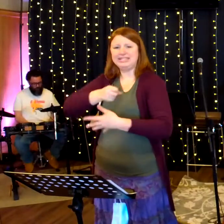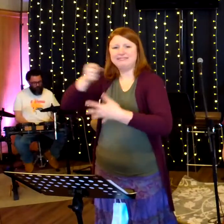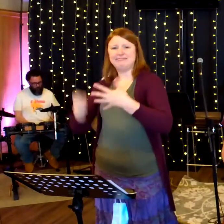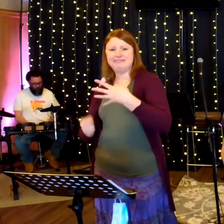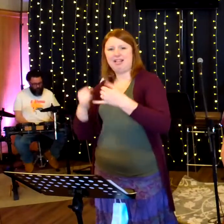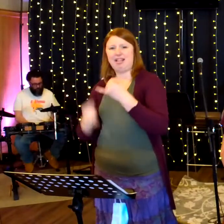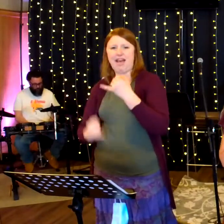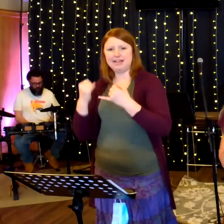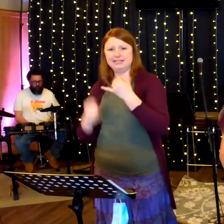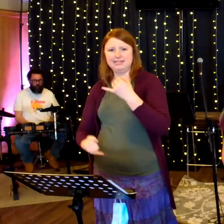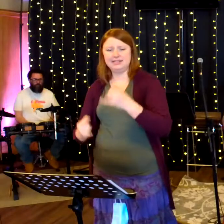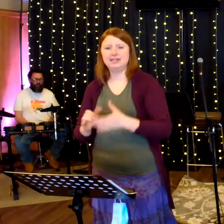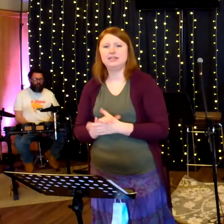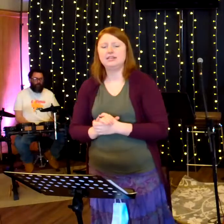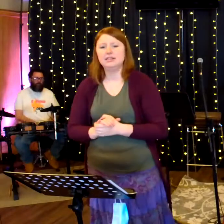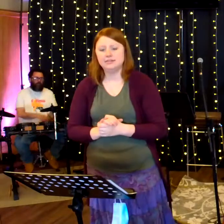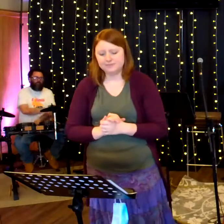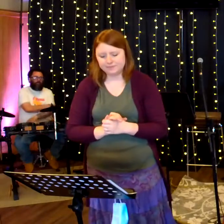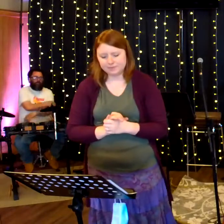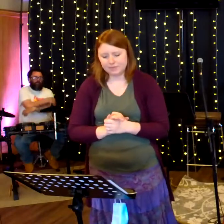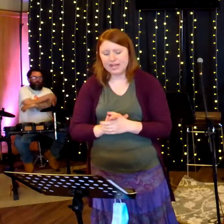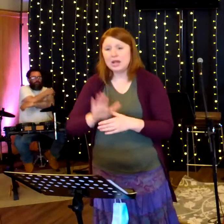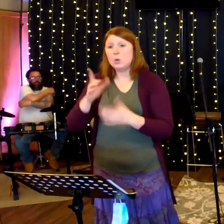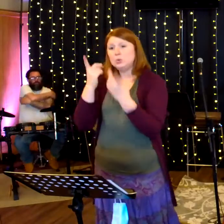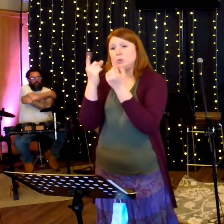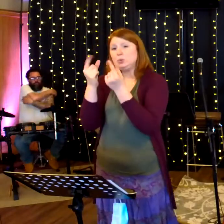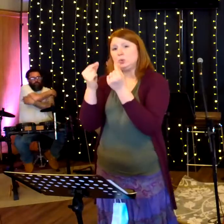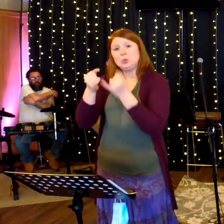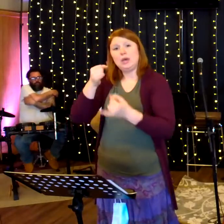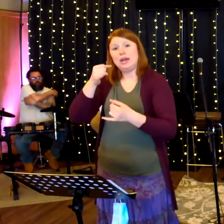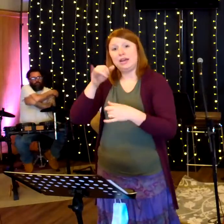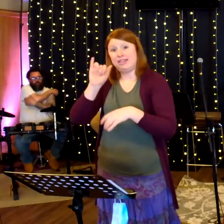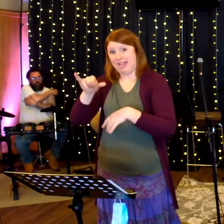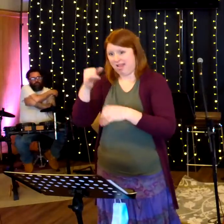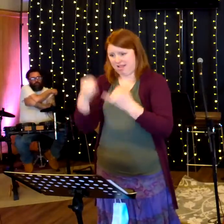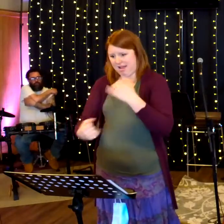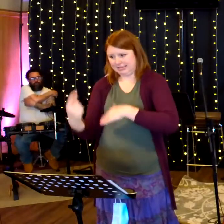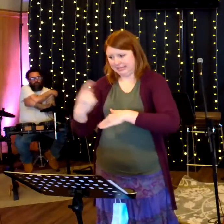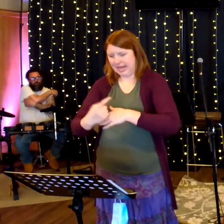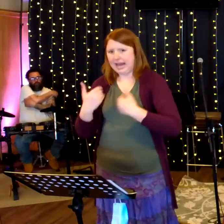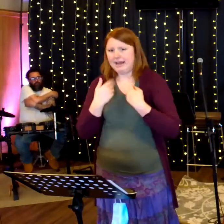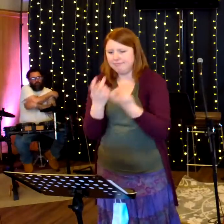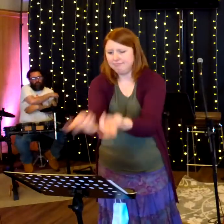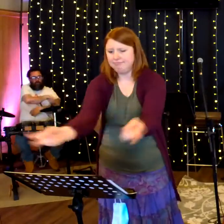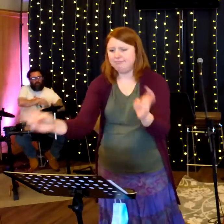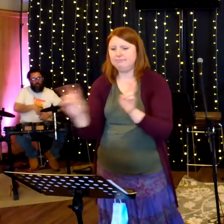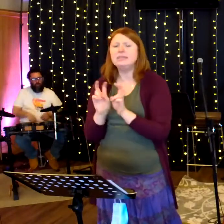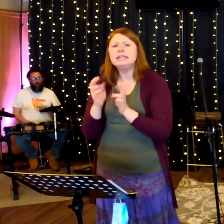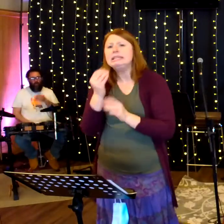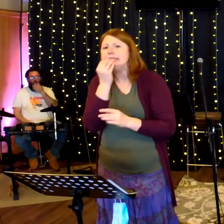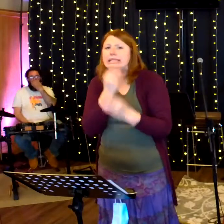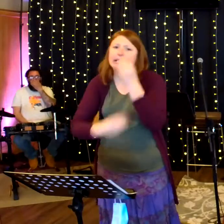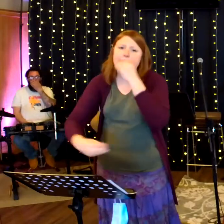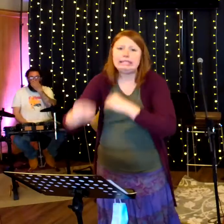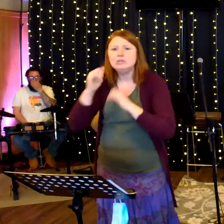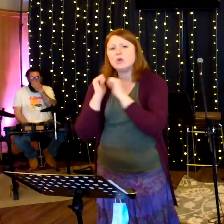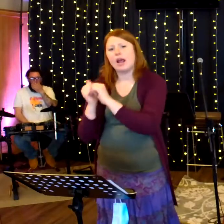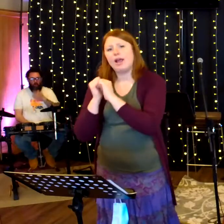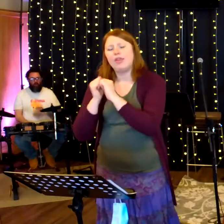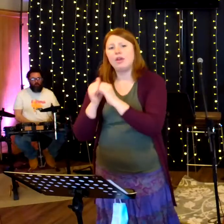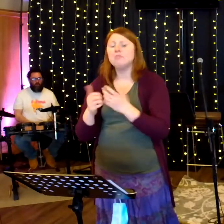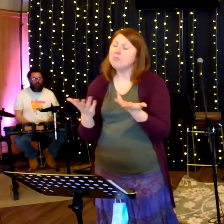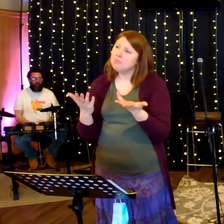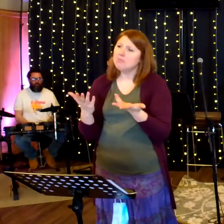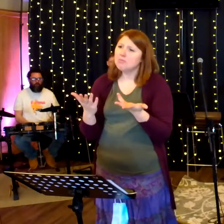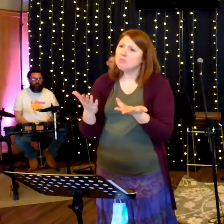next? He had his final dinner with his closest friends. Now, I think some of us would say, okay, yeah, you know what? If it was my